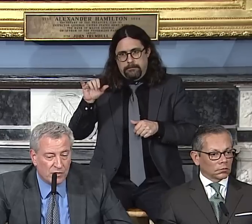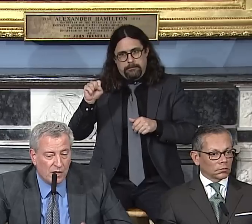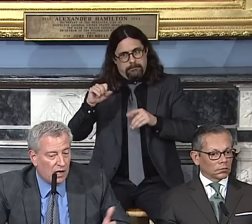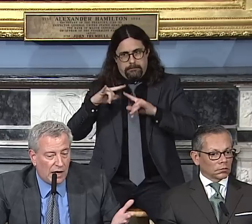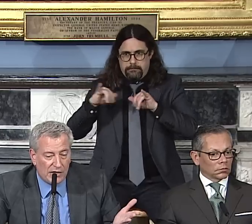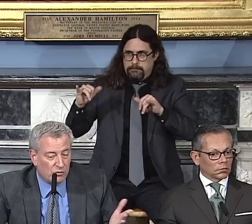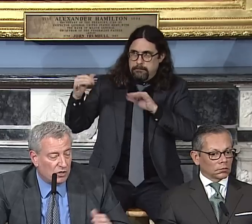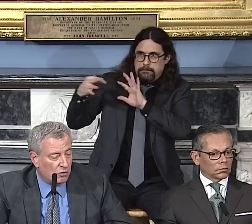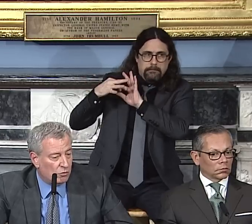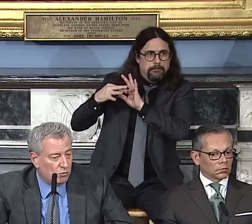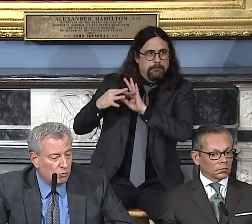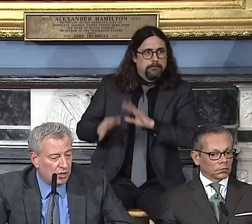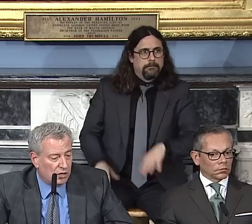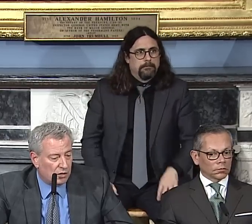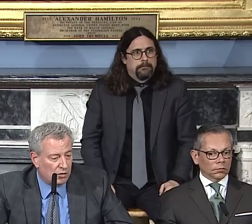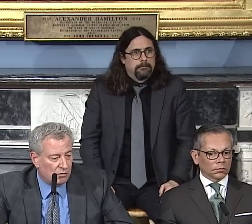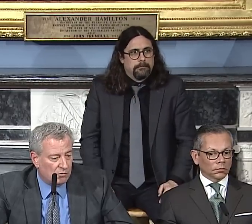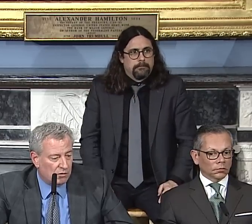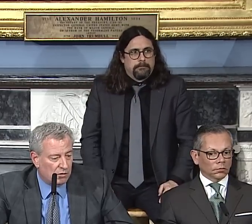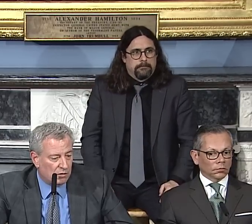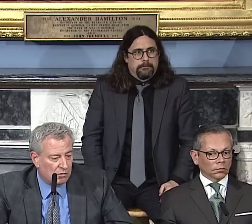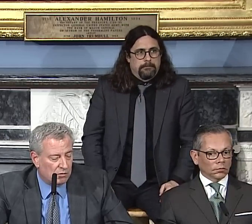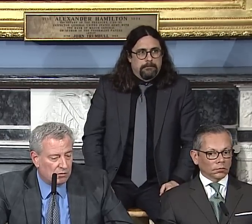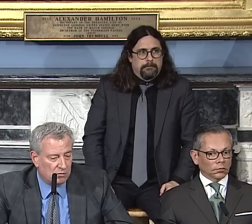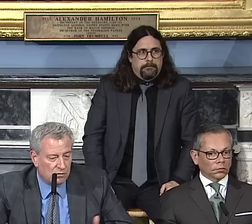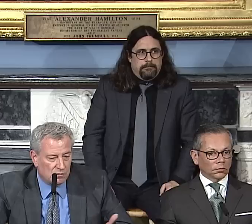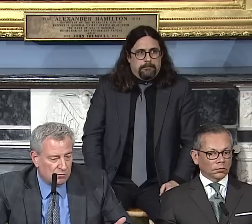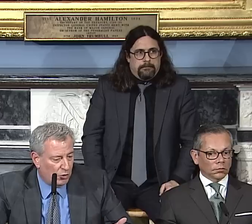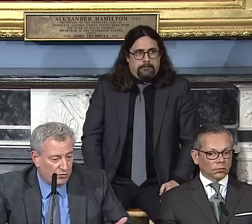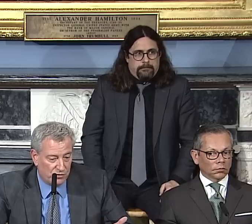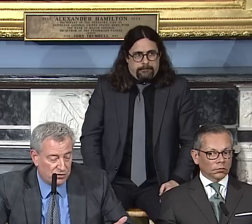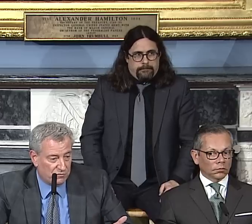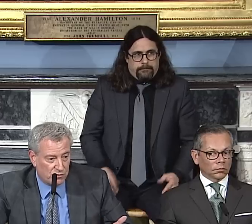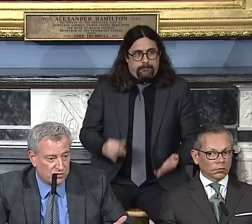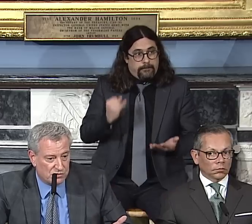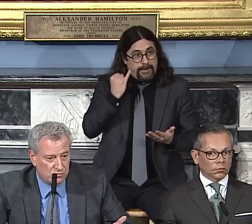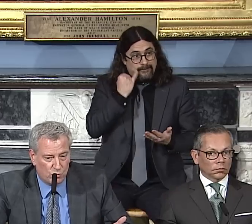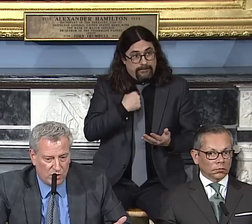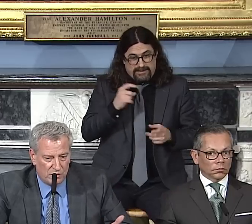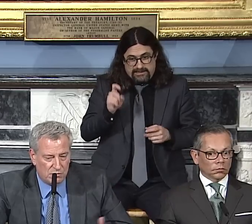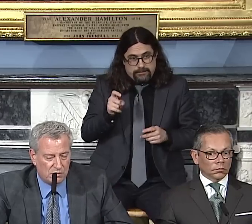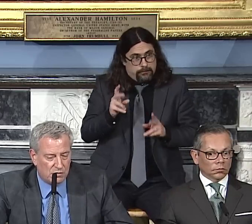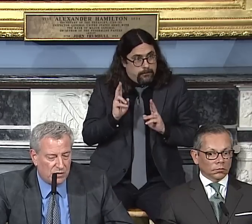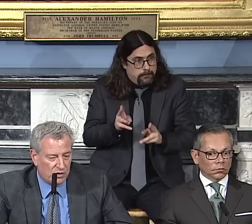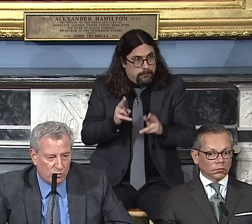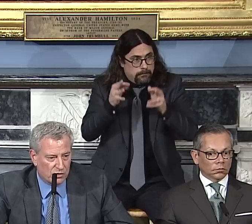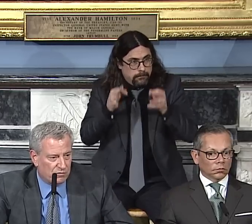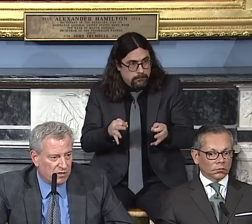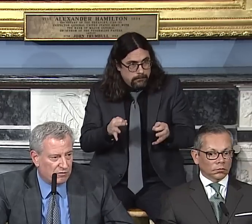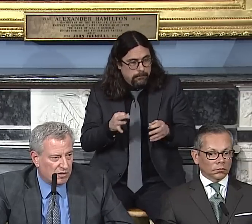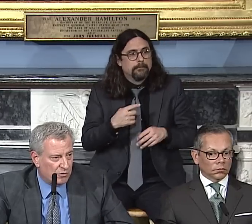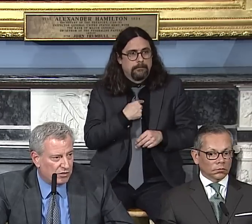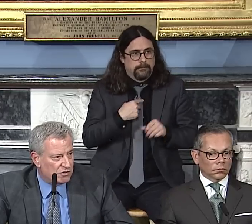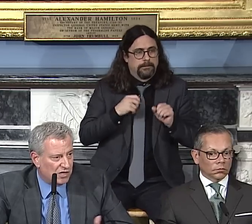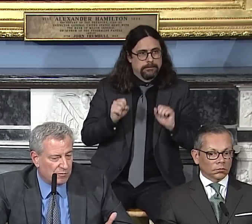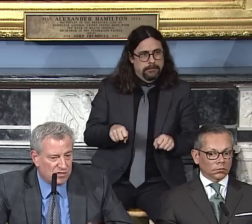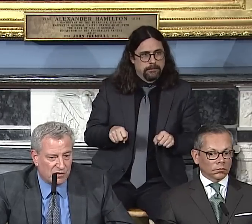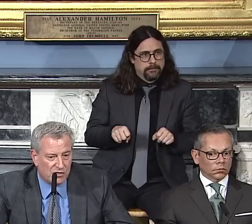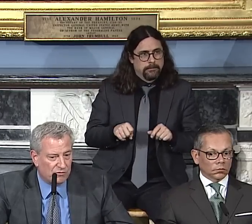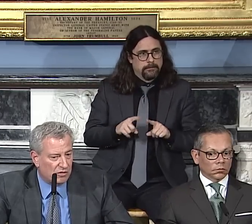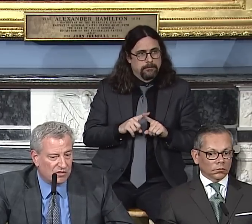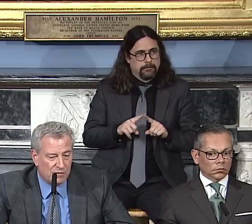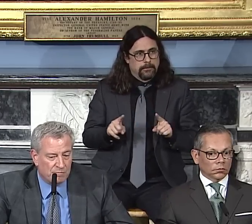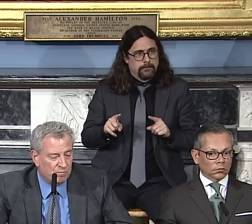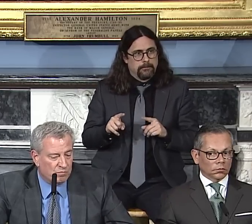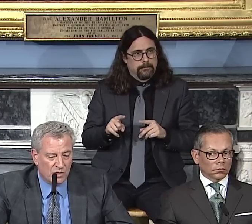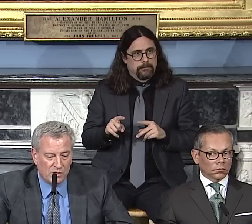to. I don't know what our, both those are folks, you know, one, Mary worked for me for a number of years, Tom, someone